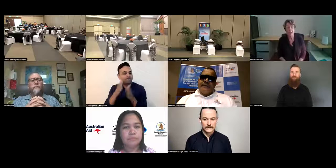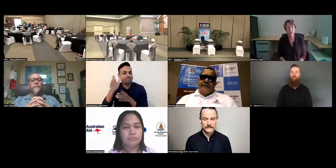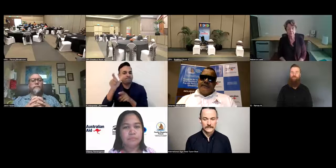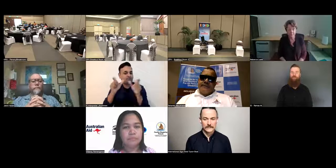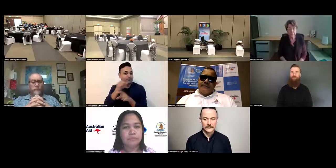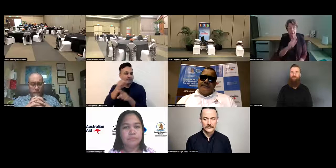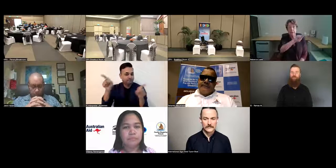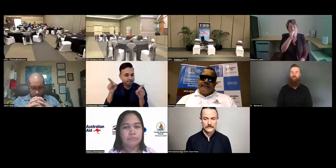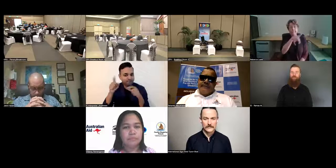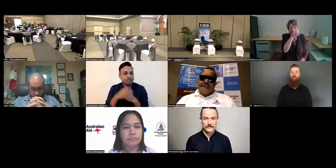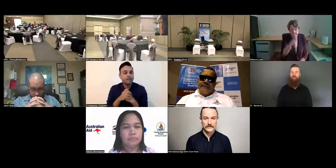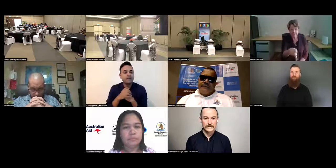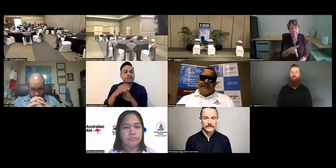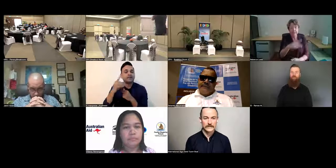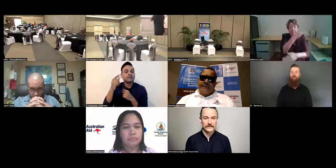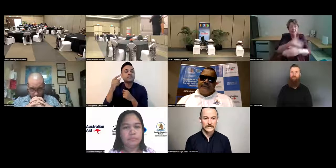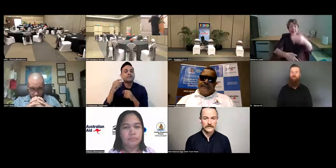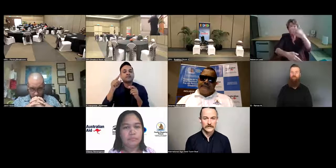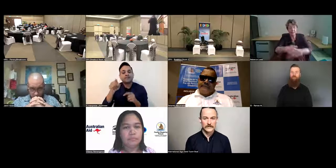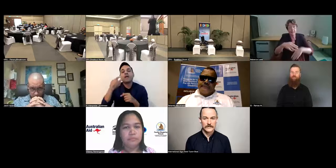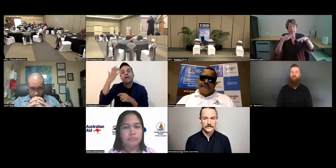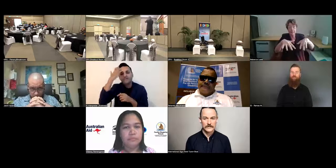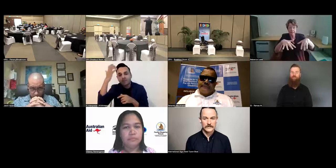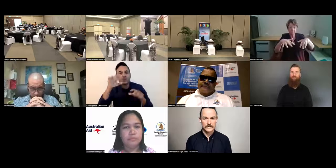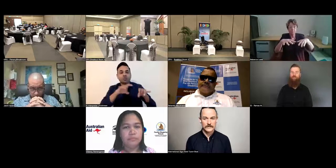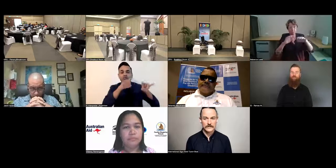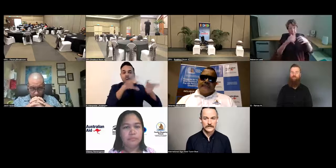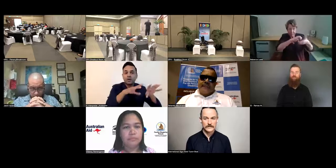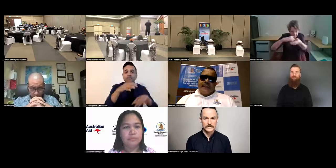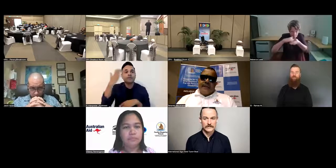Forum, and of course CBM Australia for their support.